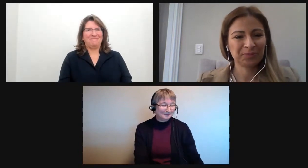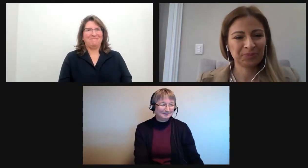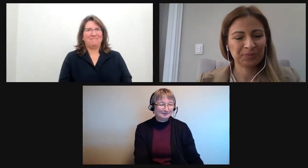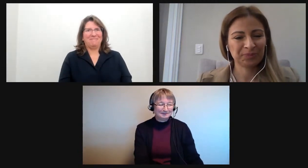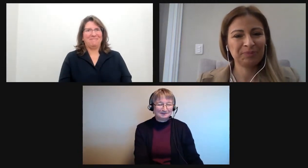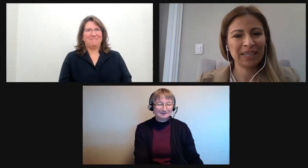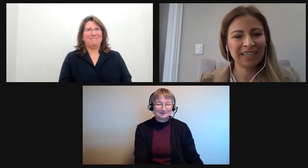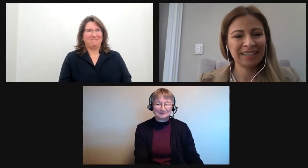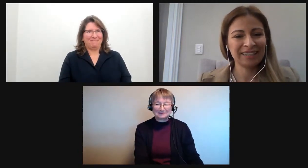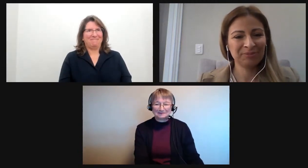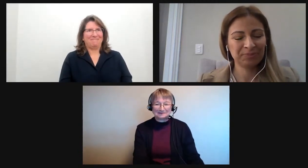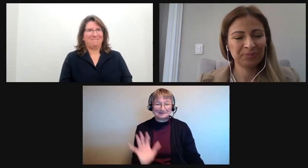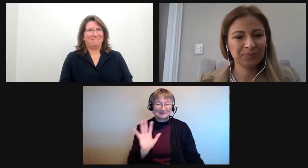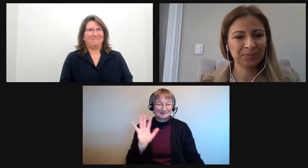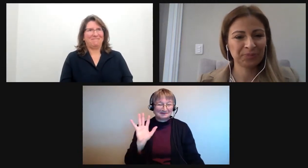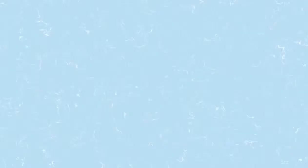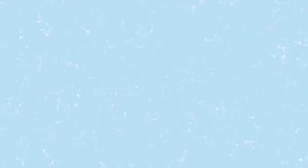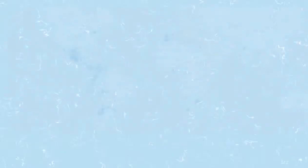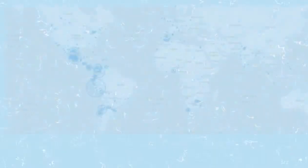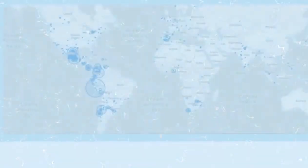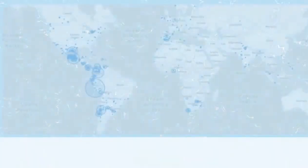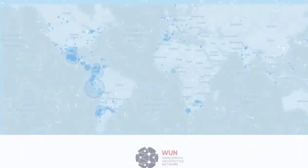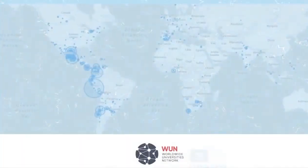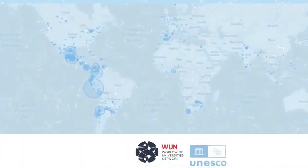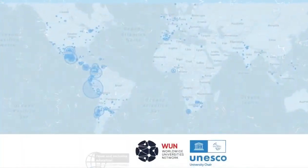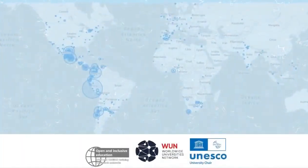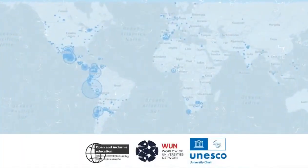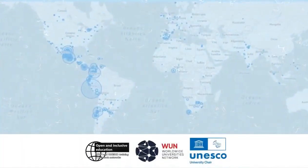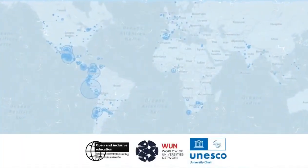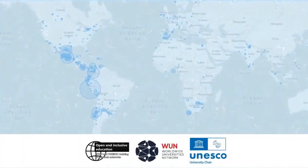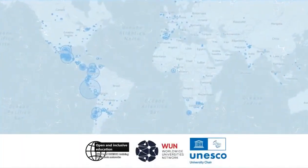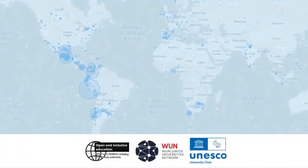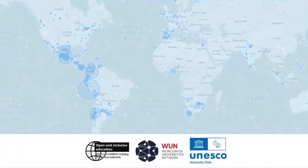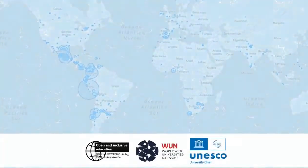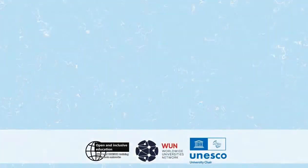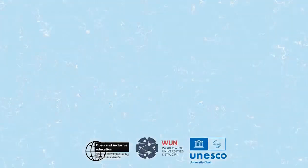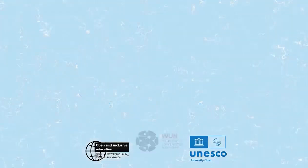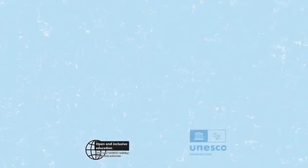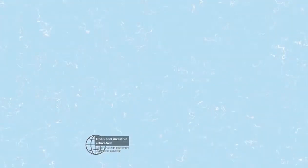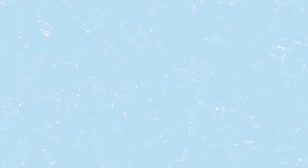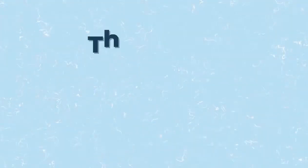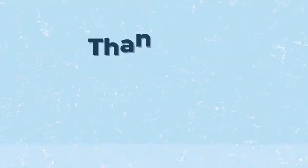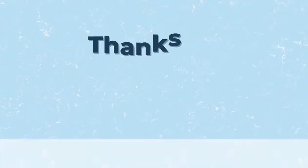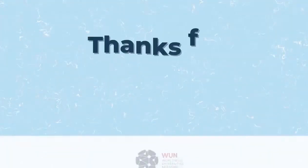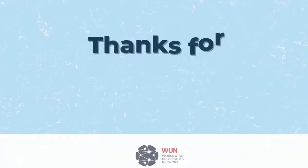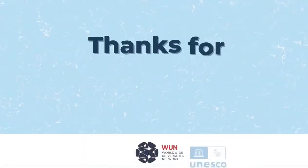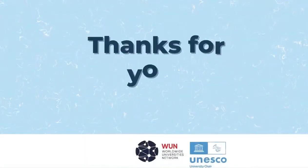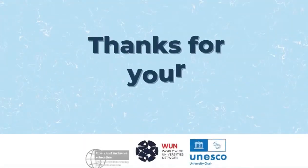Bye now. Bye.